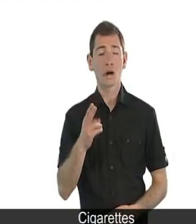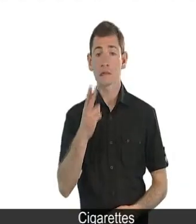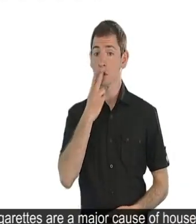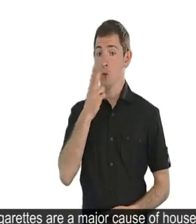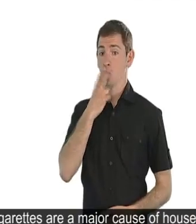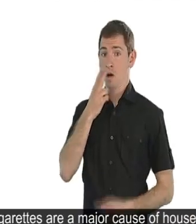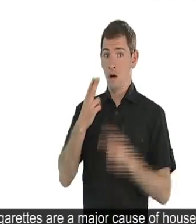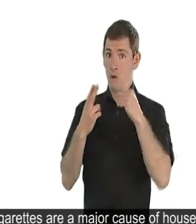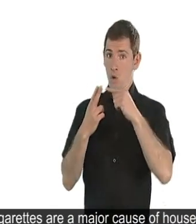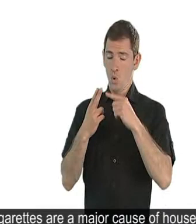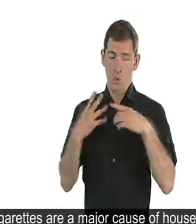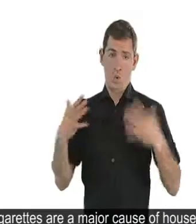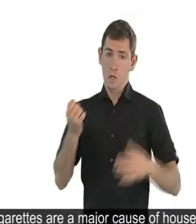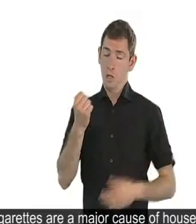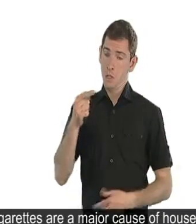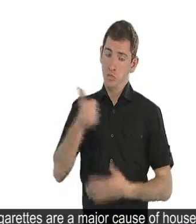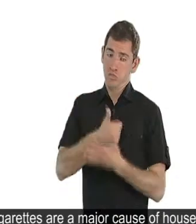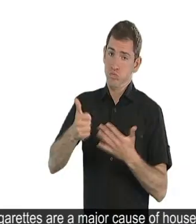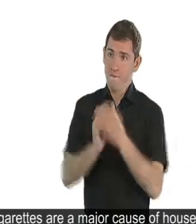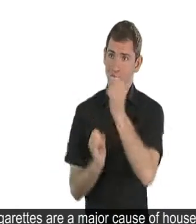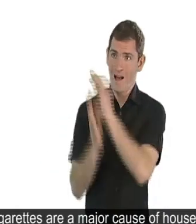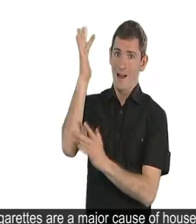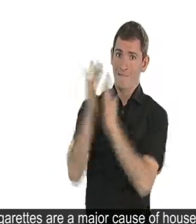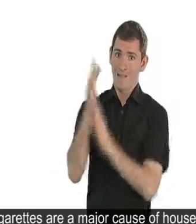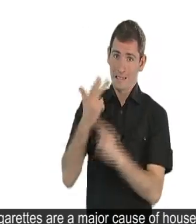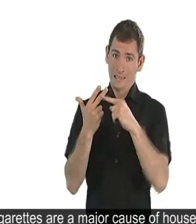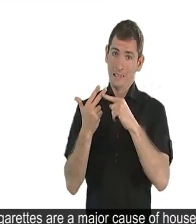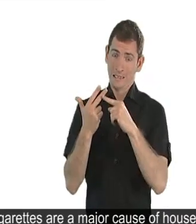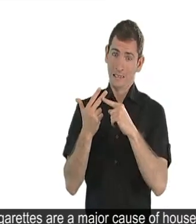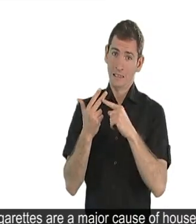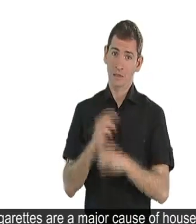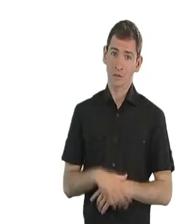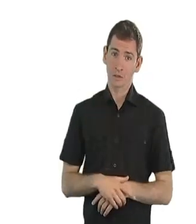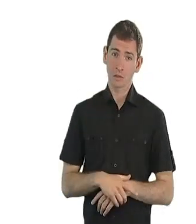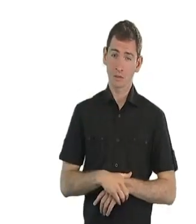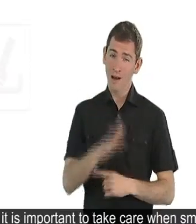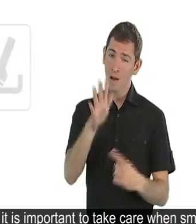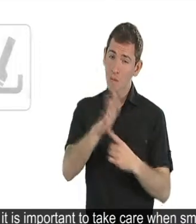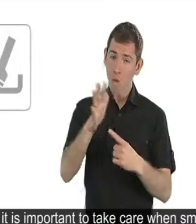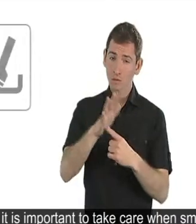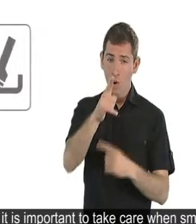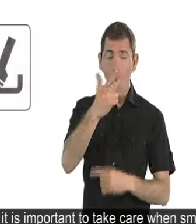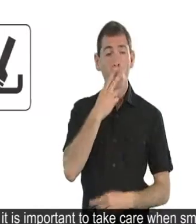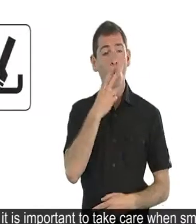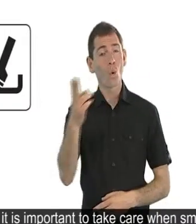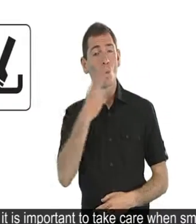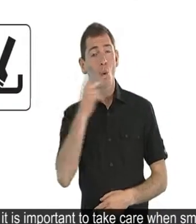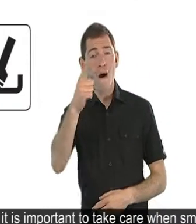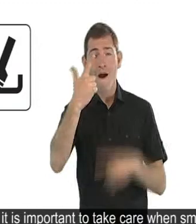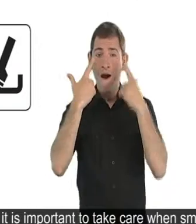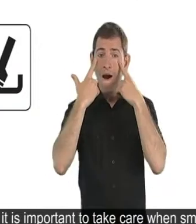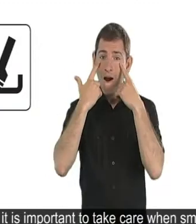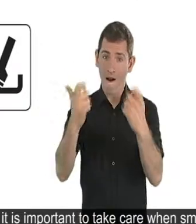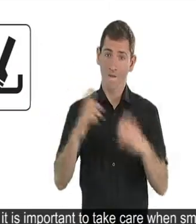Cigarettes. Cigarettes are a major cause of house fires, so it is important to take care when